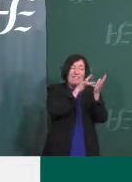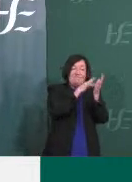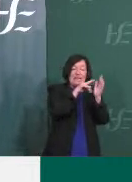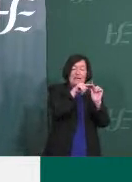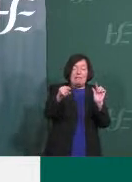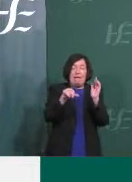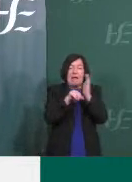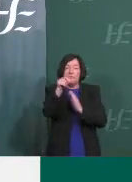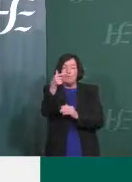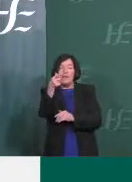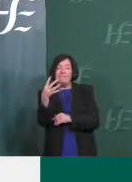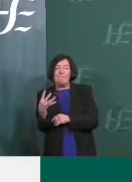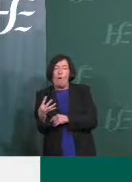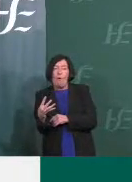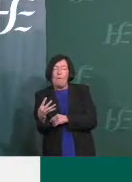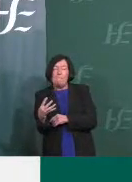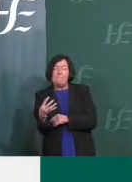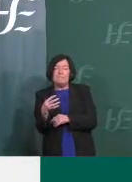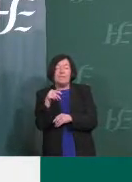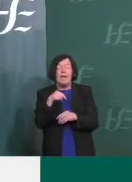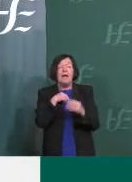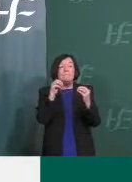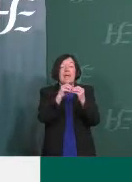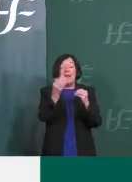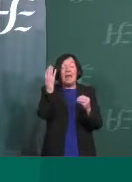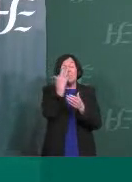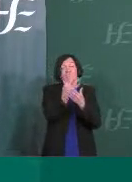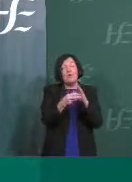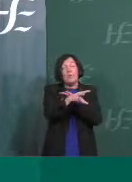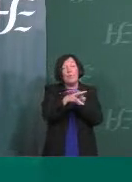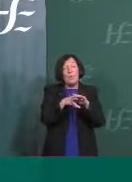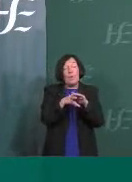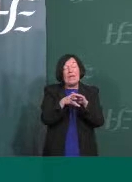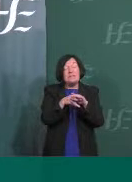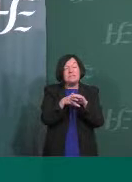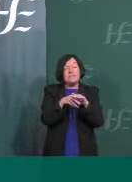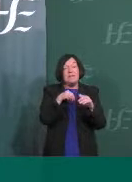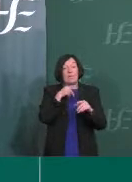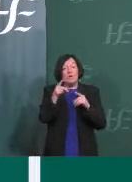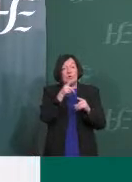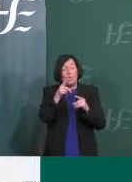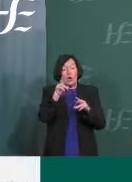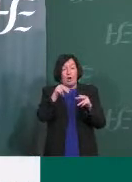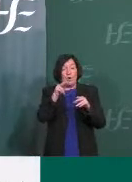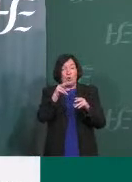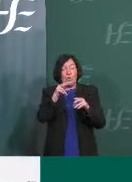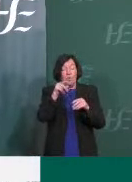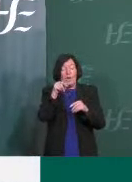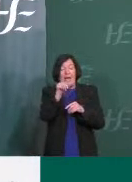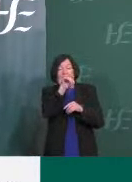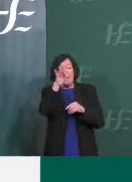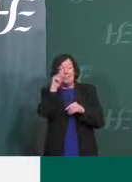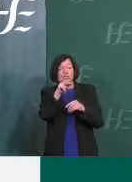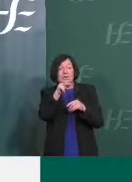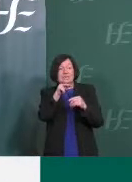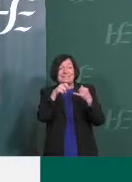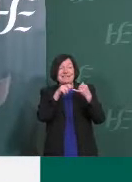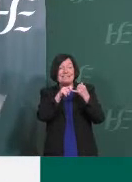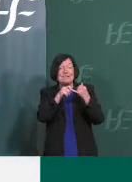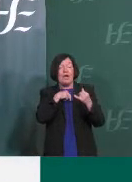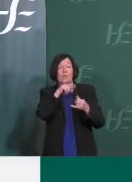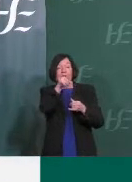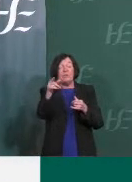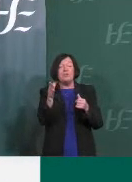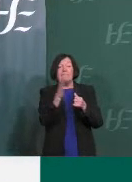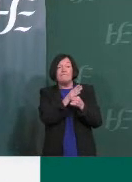particular. I've been mentioning over the last few weeks that we were doing a pilot, an antigen pilot. So I wanted to give you the